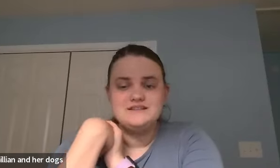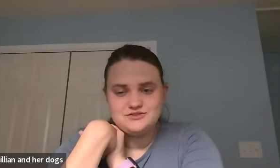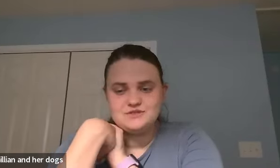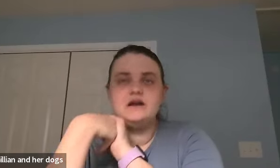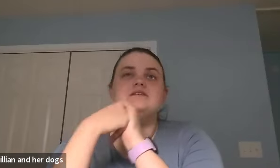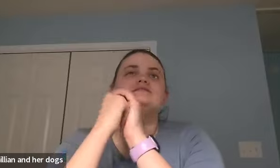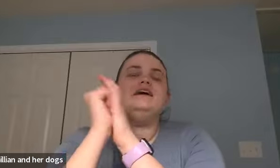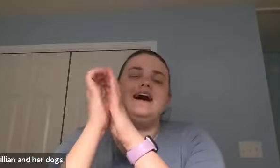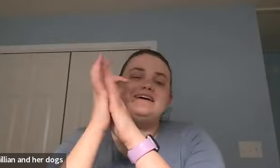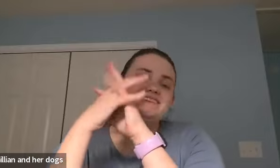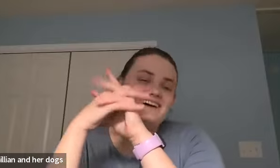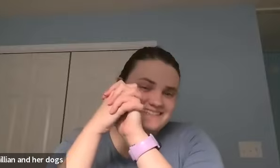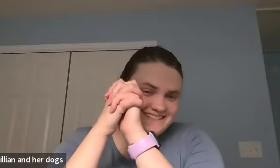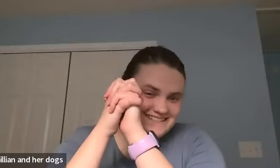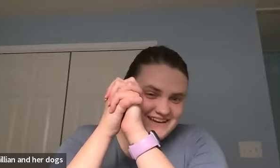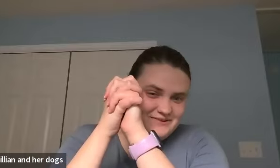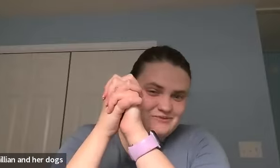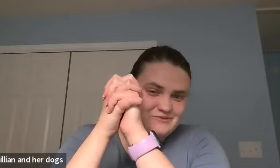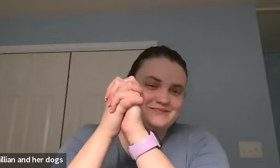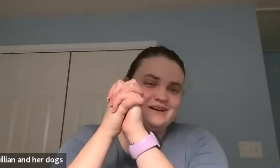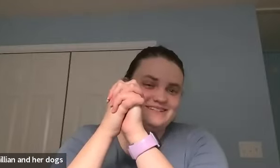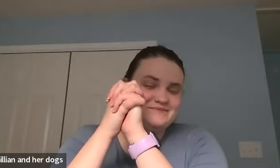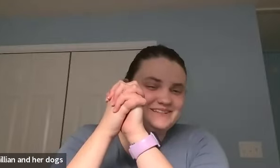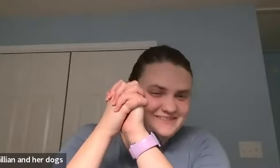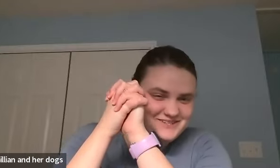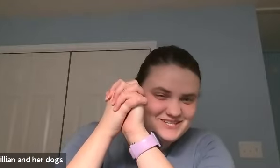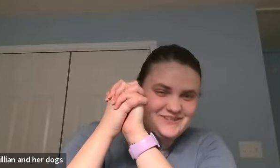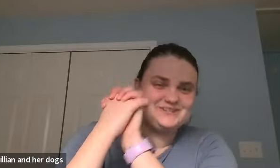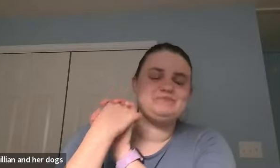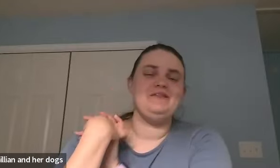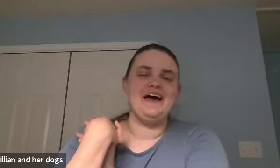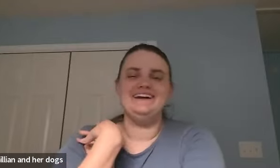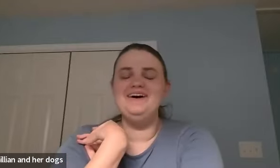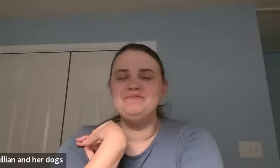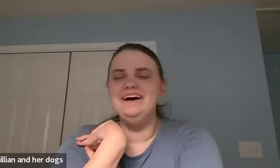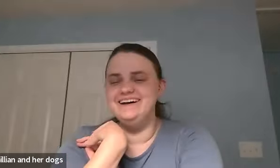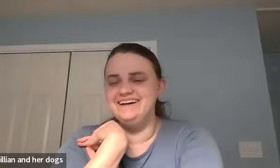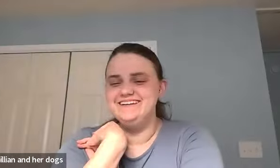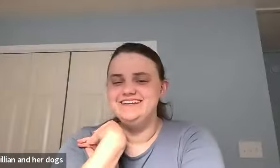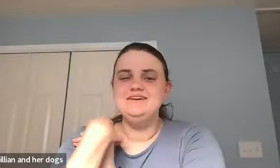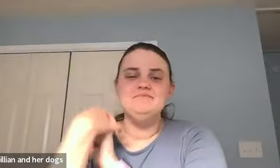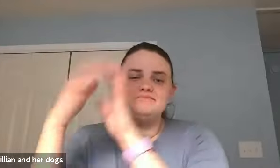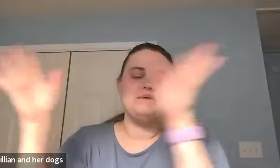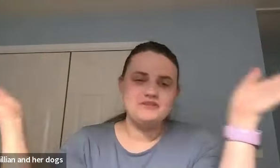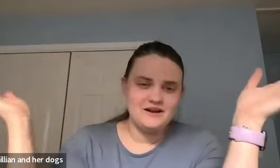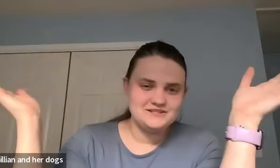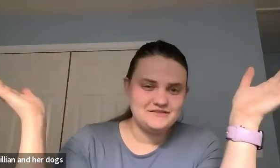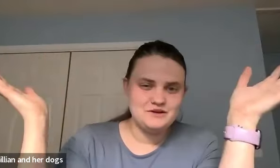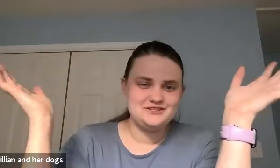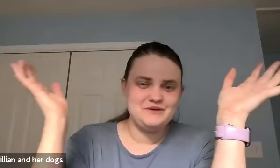Brussels sprouts. I've not seen a sign for Brussels sprouts. I believe you just finger spell that. My mother also loves Brussels